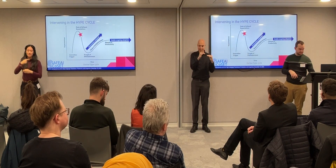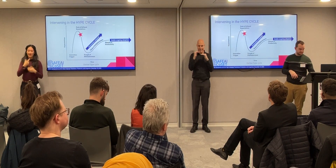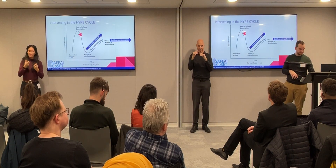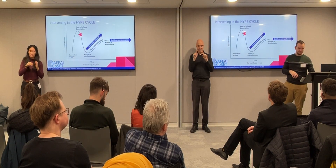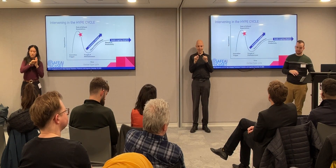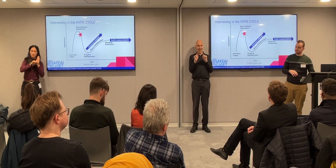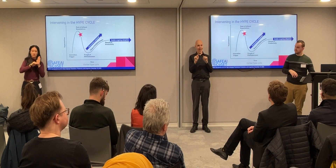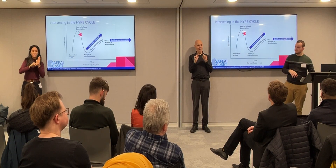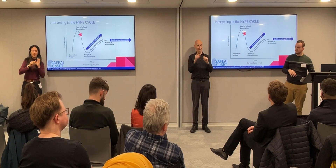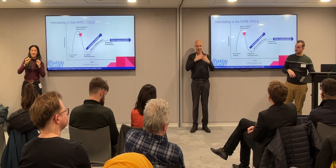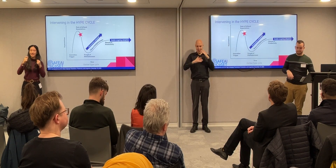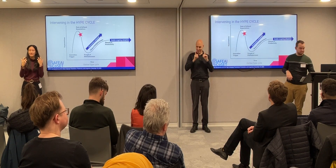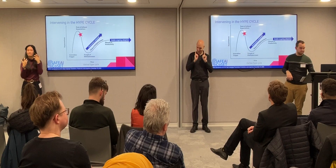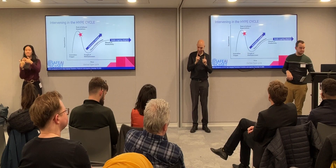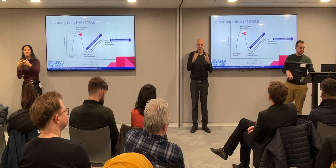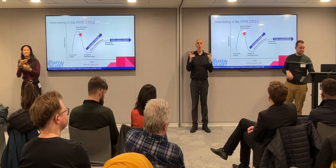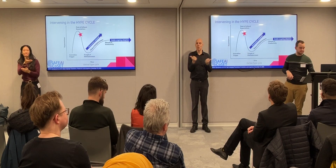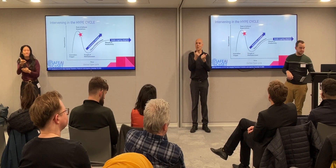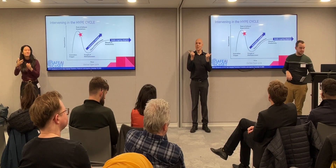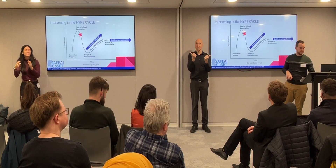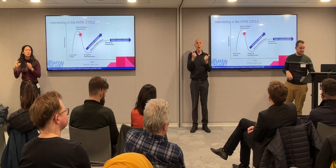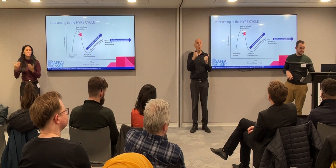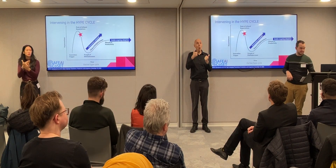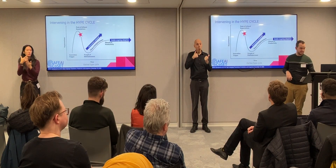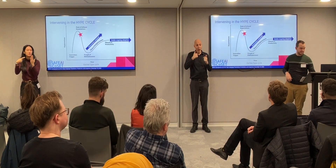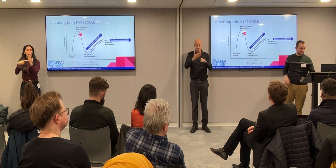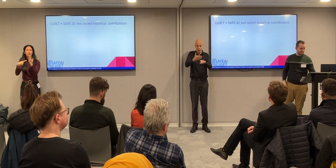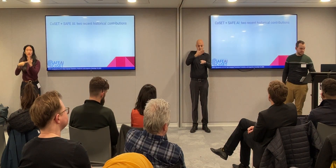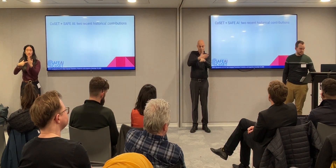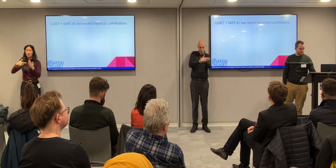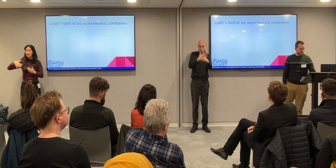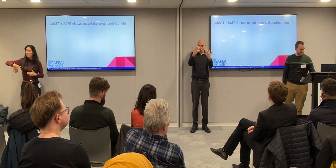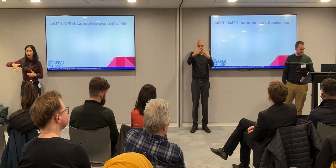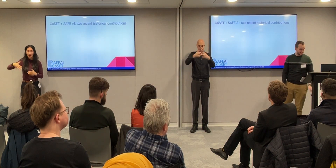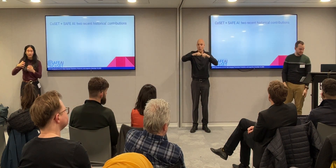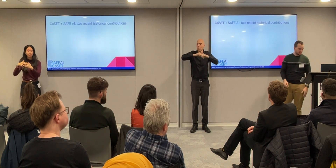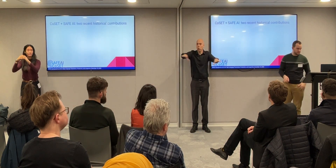are ready before the technology is out there and in the wild.